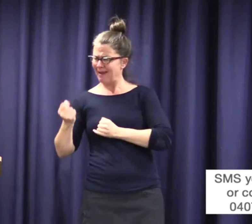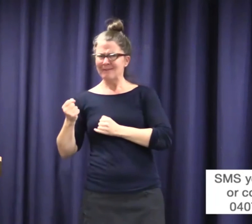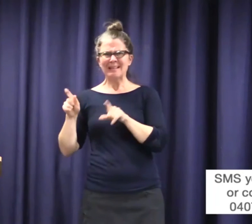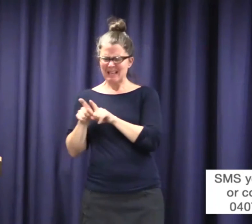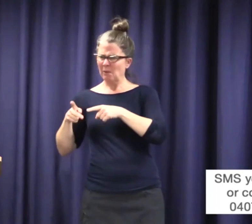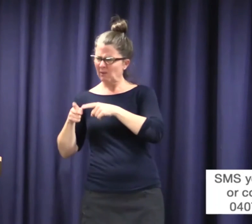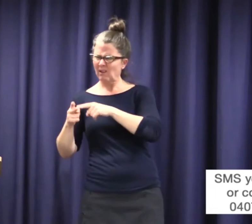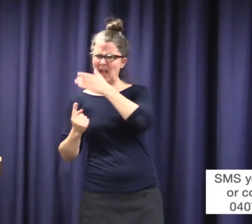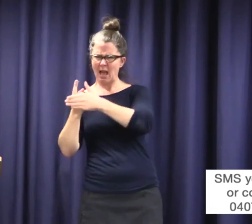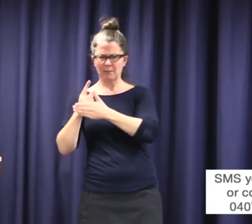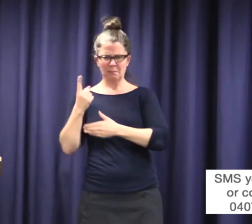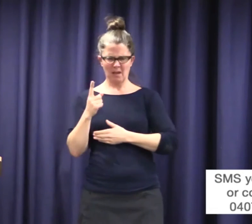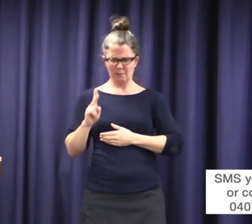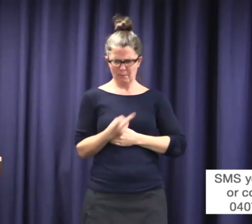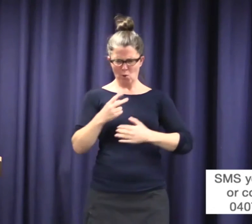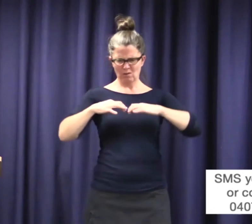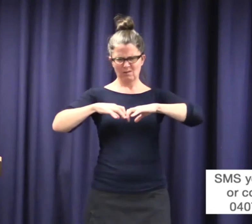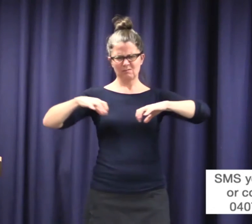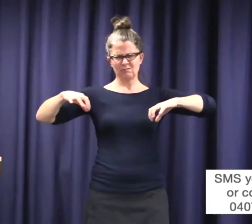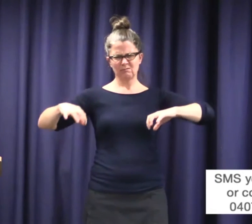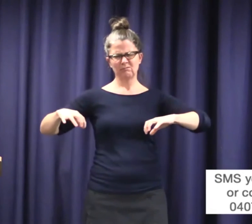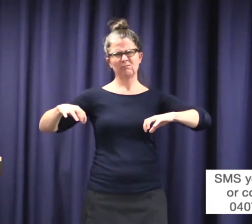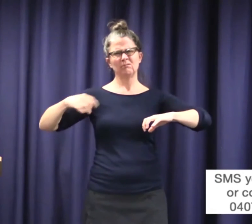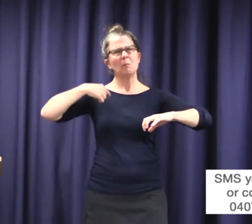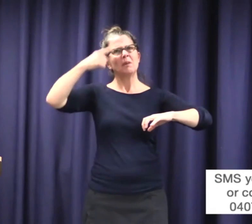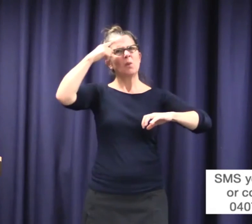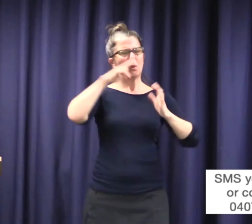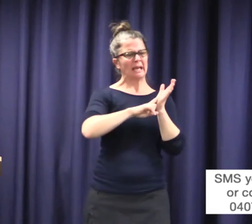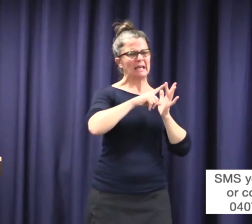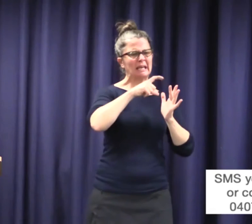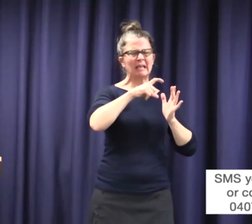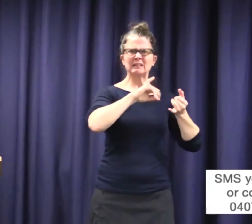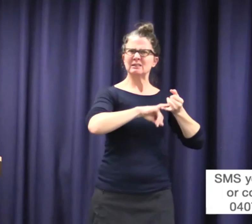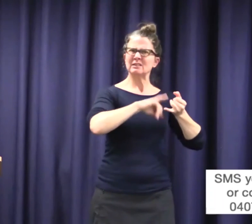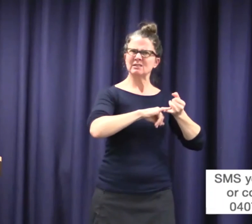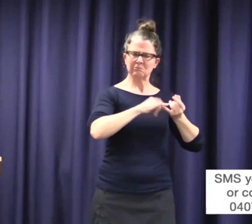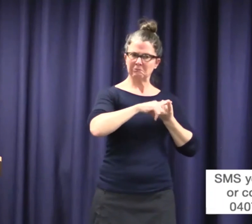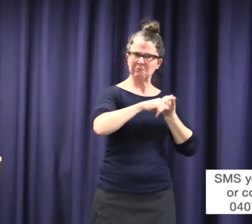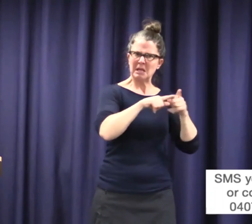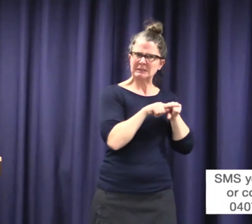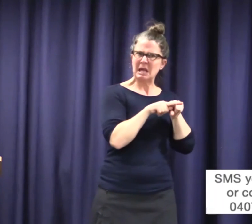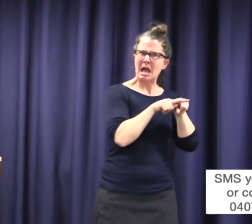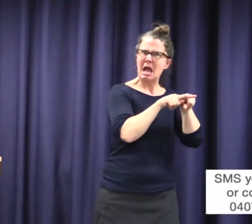separate organisations. Shouldn't NICS remain the same and unaffected?